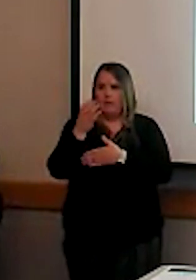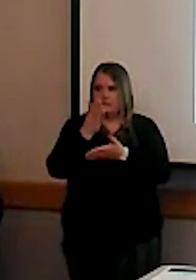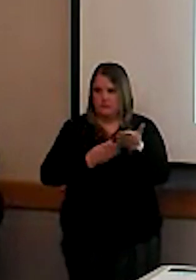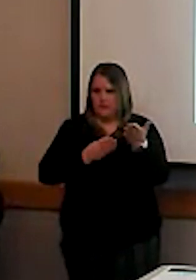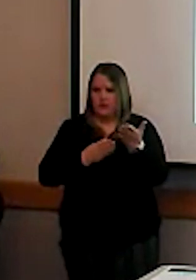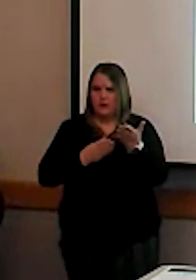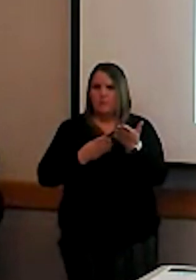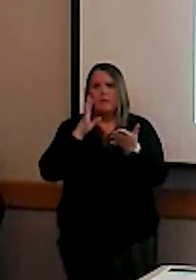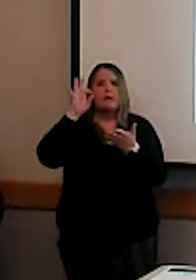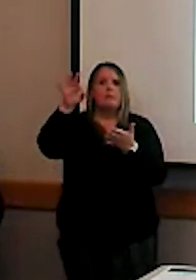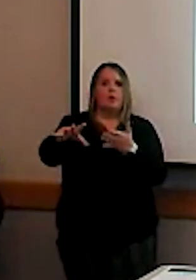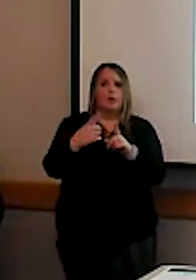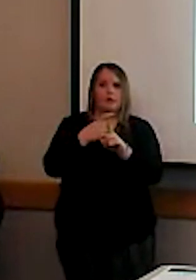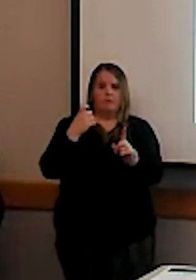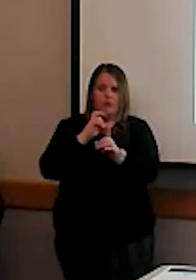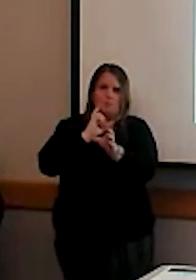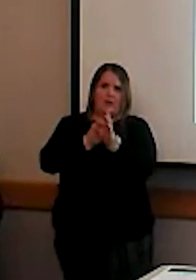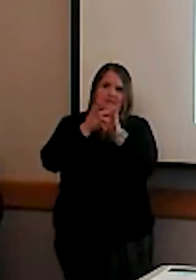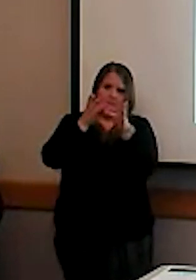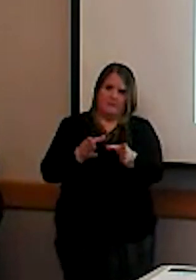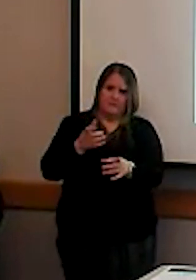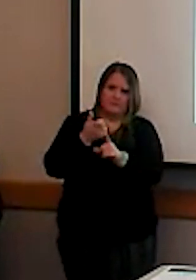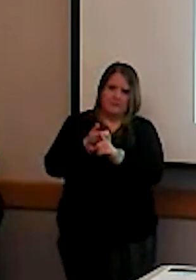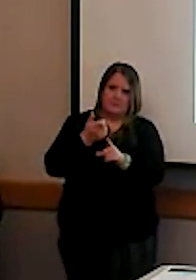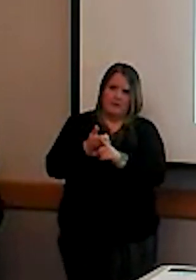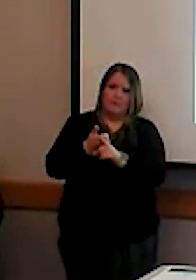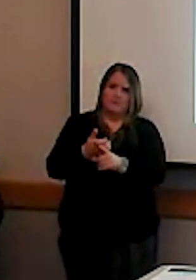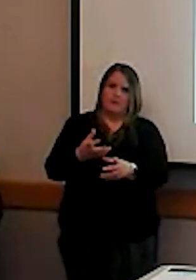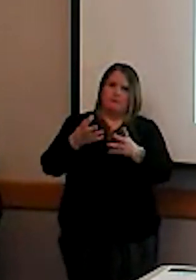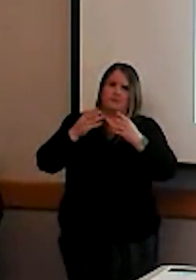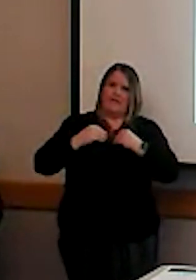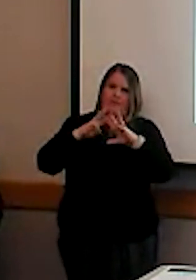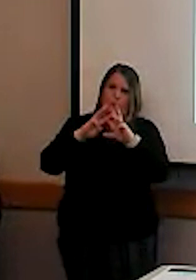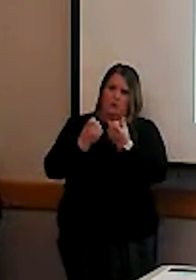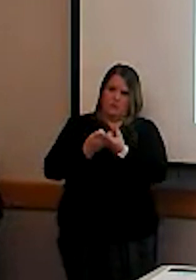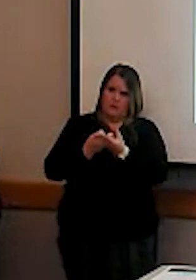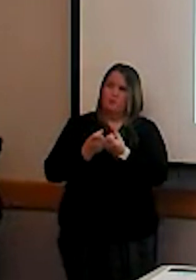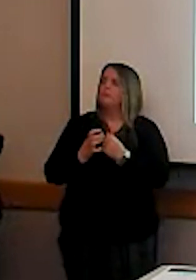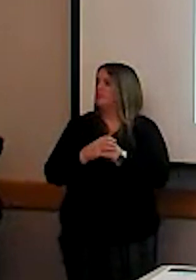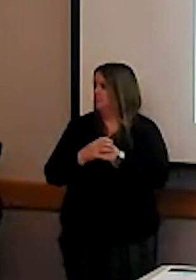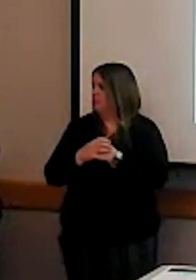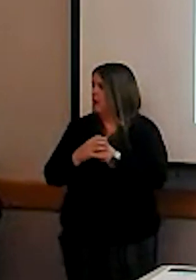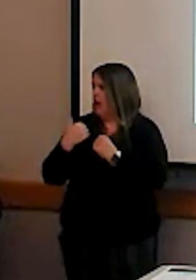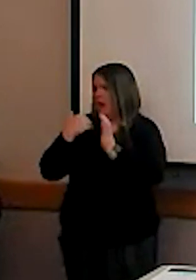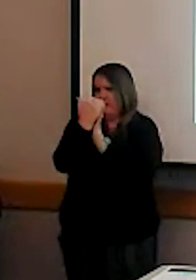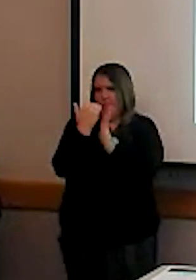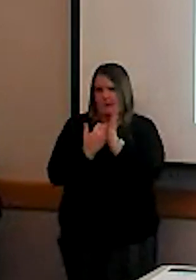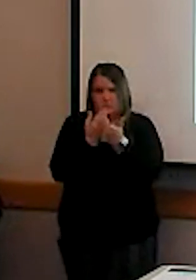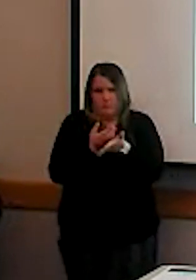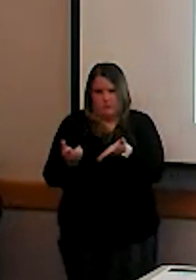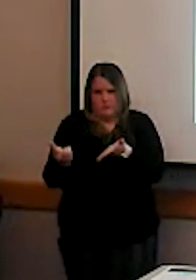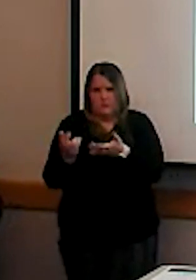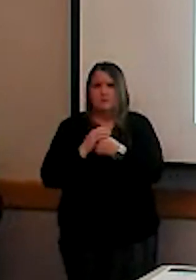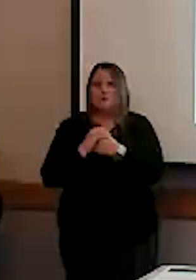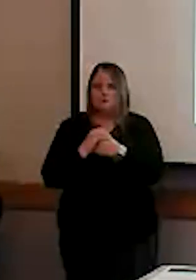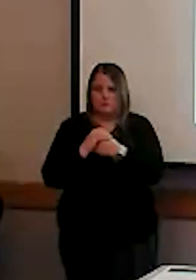some input from participants that have taken the workshop. And I have a list of resources